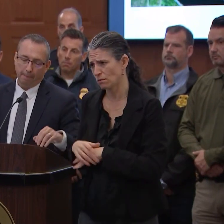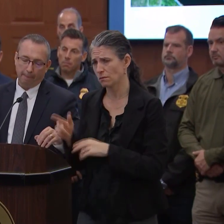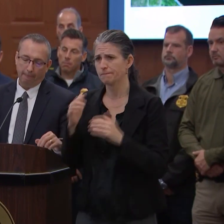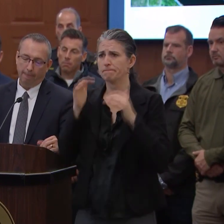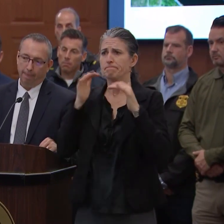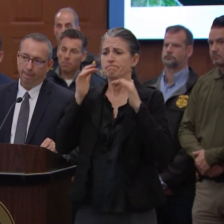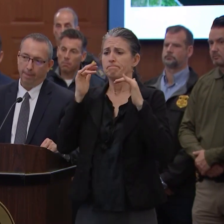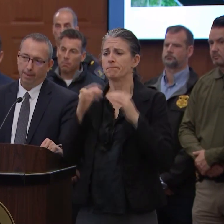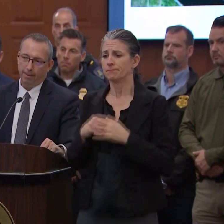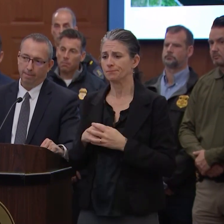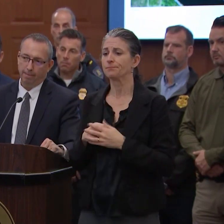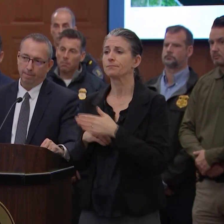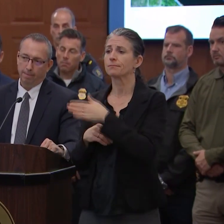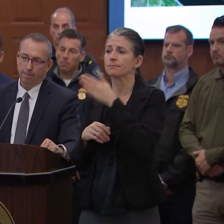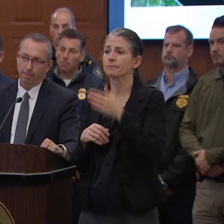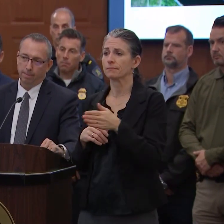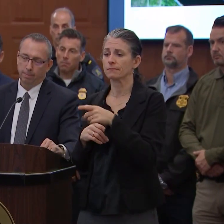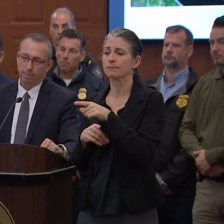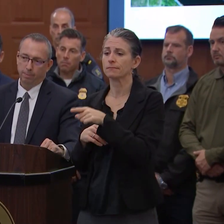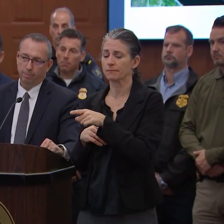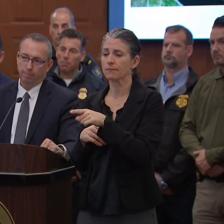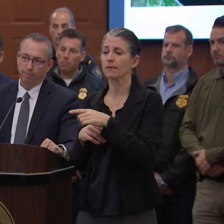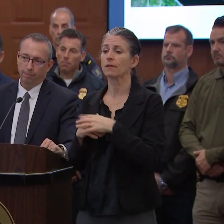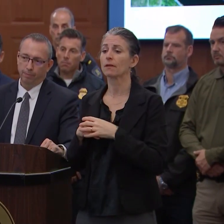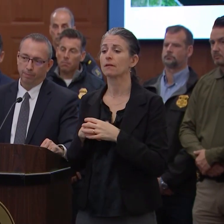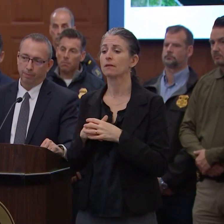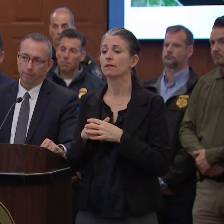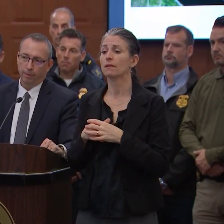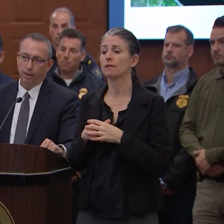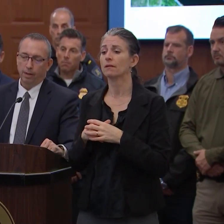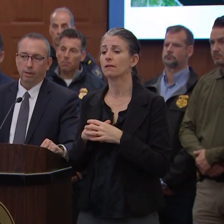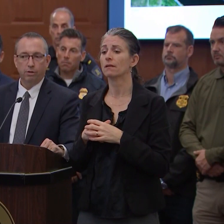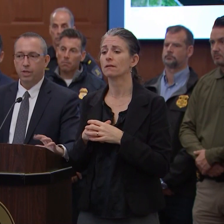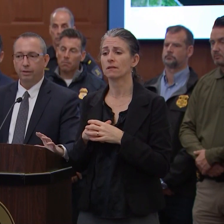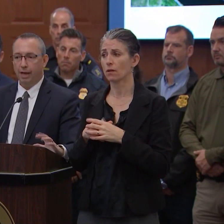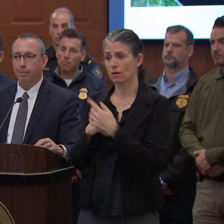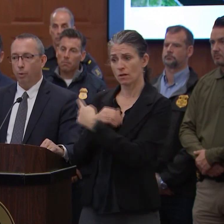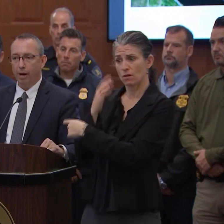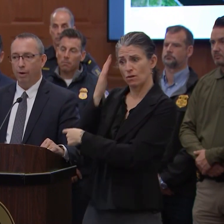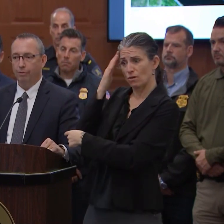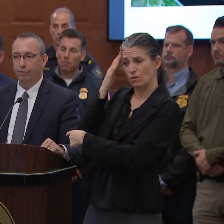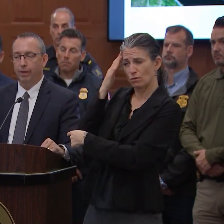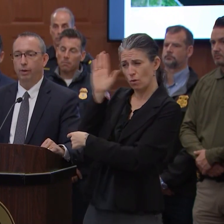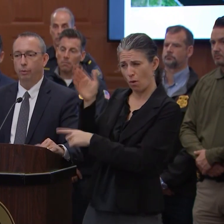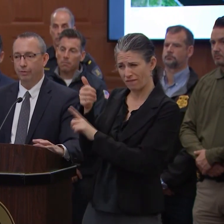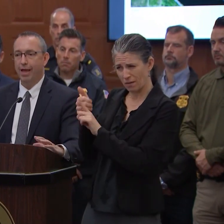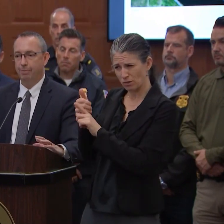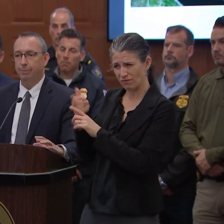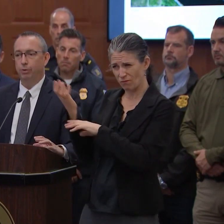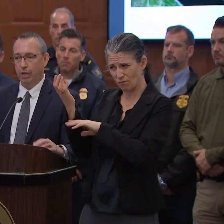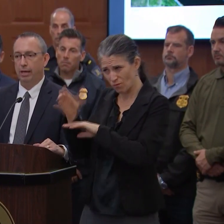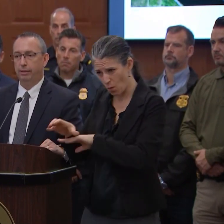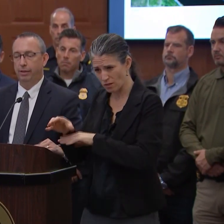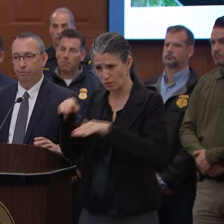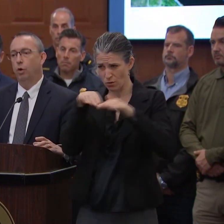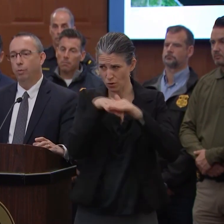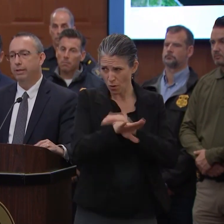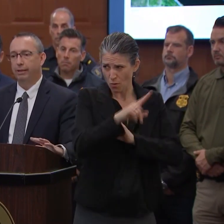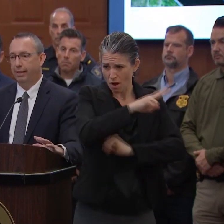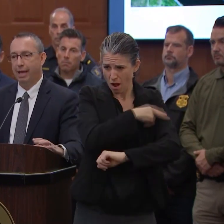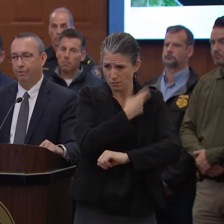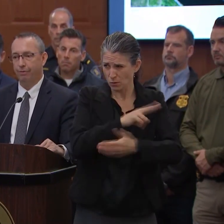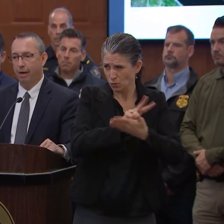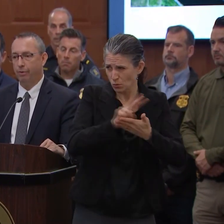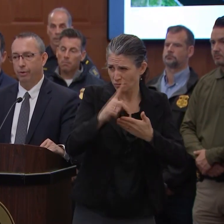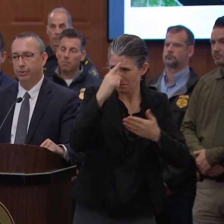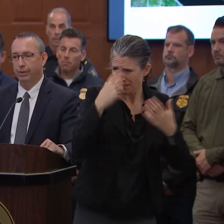you don't know of any forcible mental health visits, or there were not any forcible? There's none that I'm aware of. We've had people check that have told me